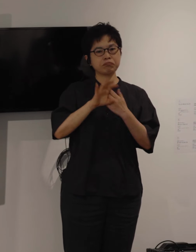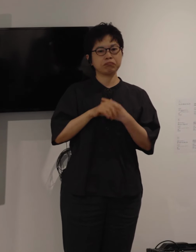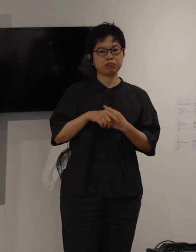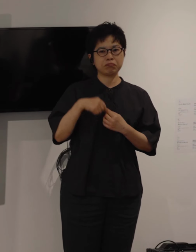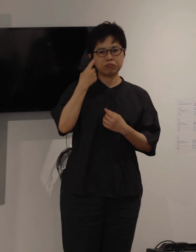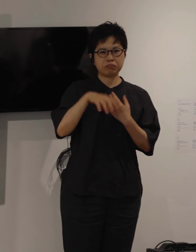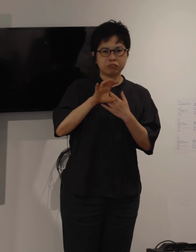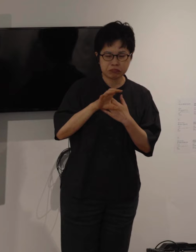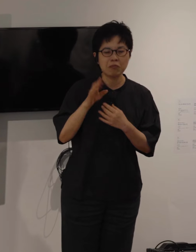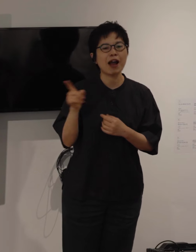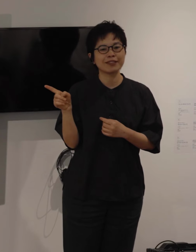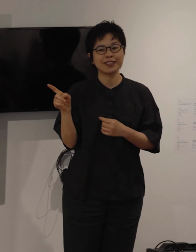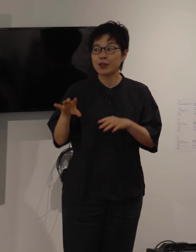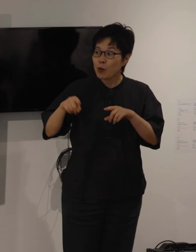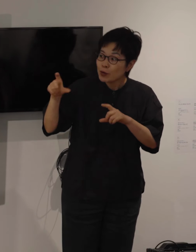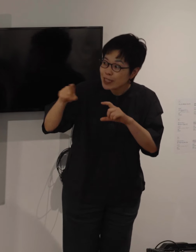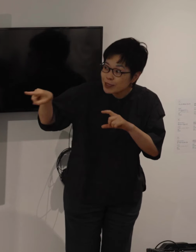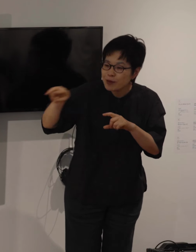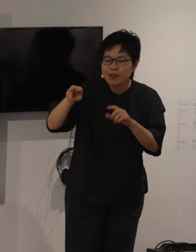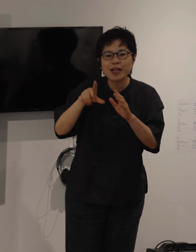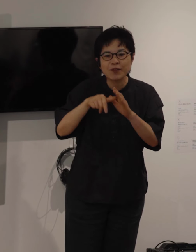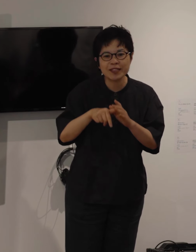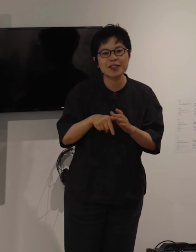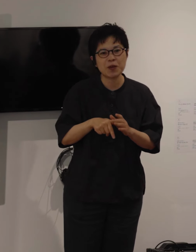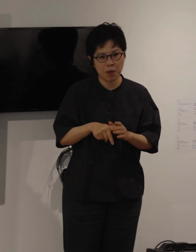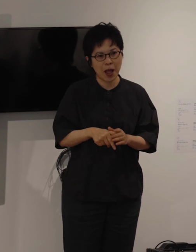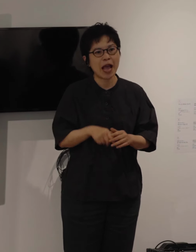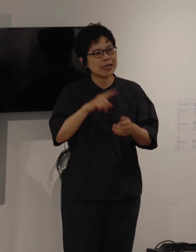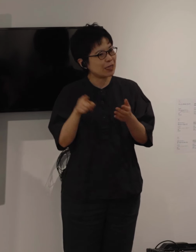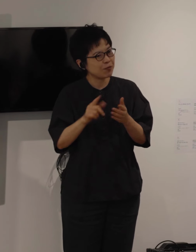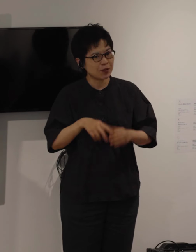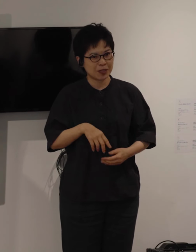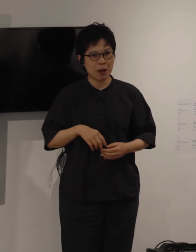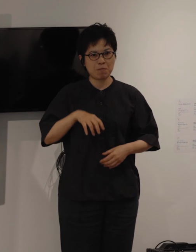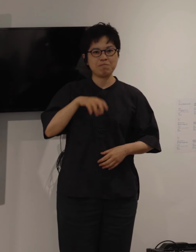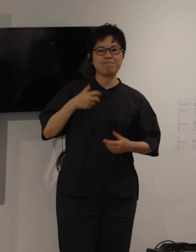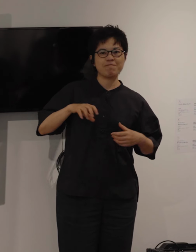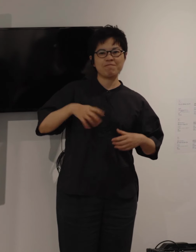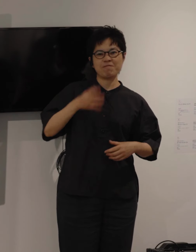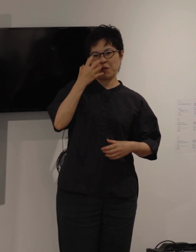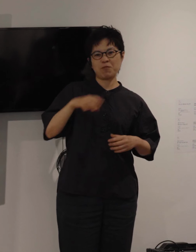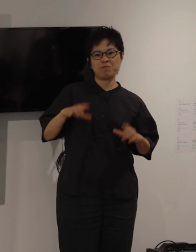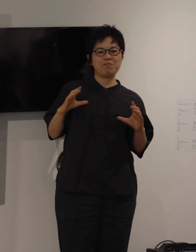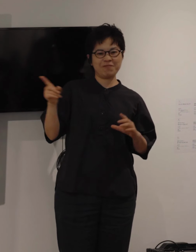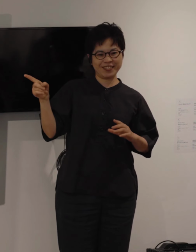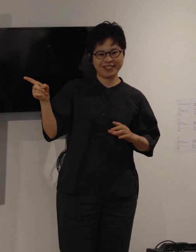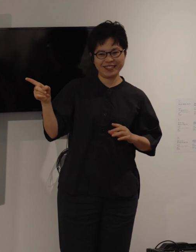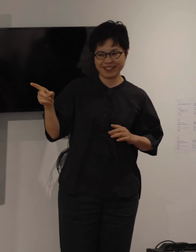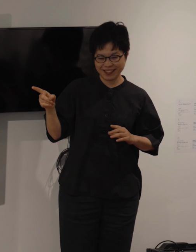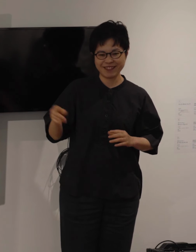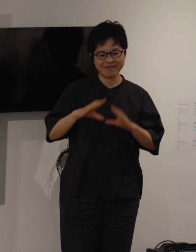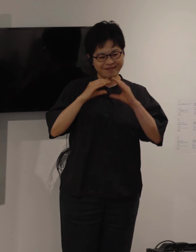over the years, we have taught him to just, it might be okay if you just try that. And then he's got his thumb up because he says yes